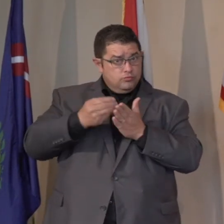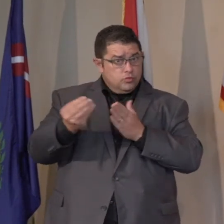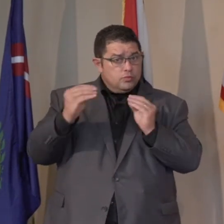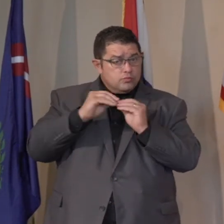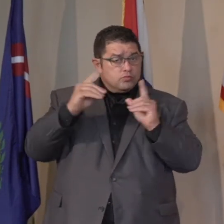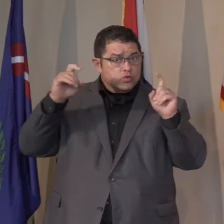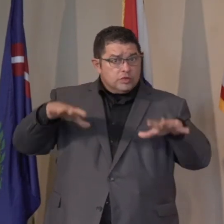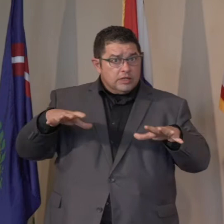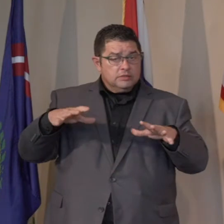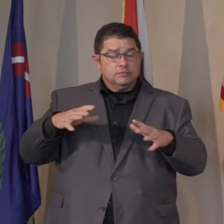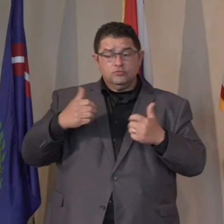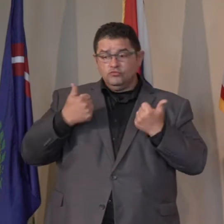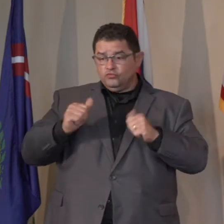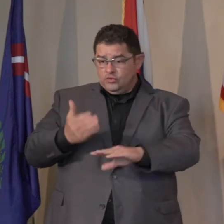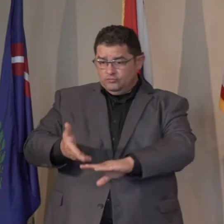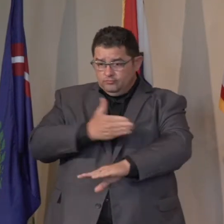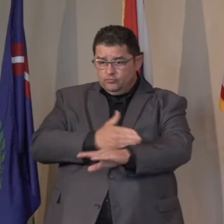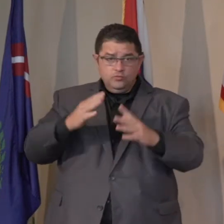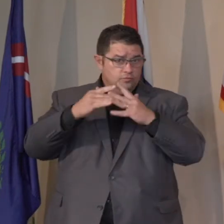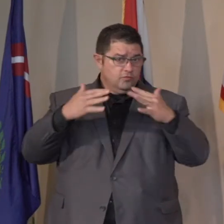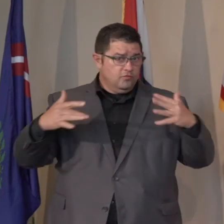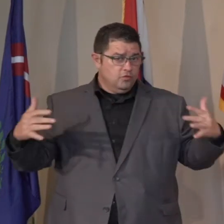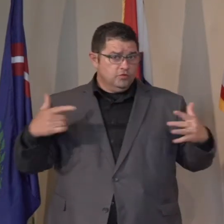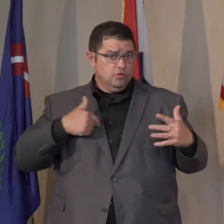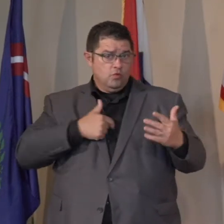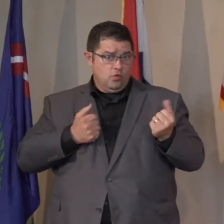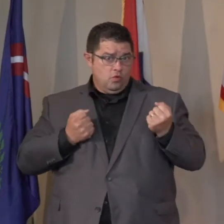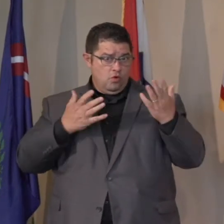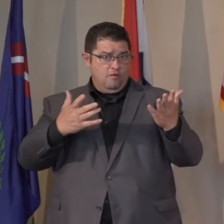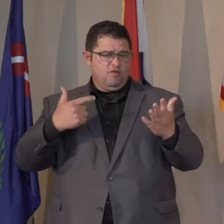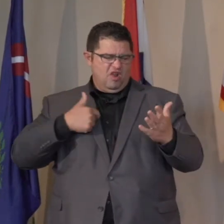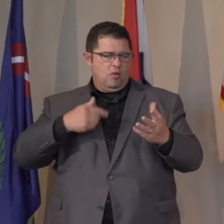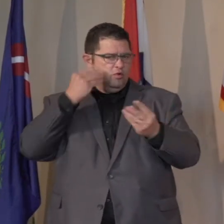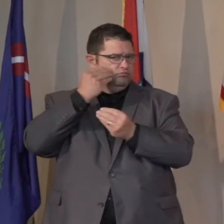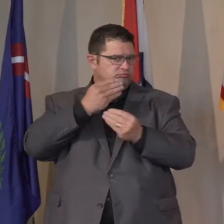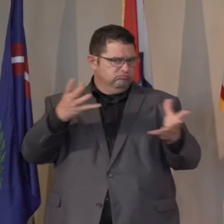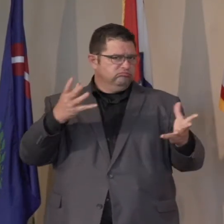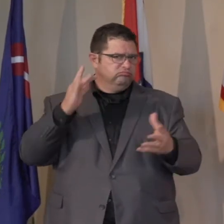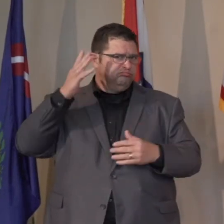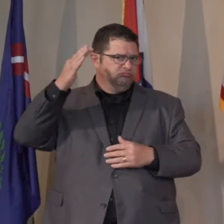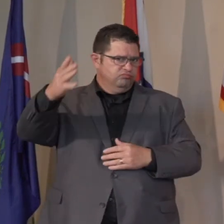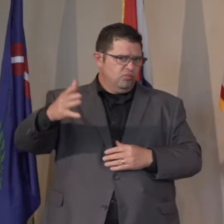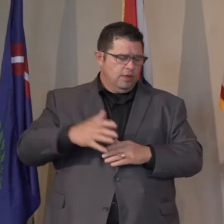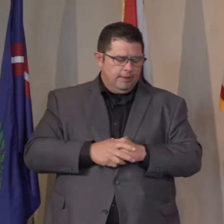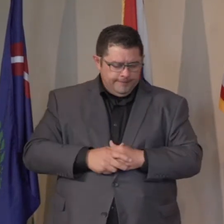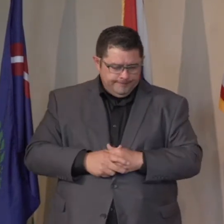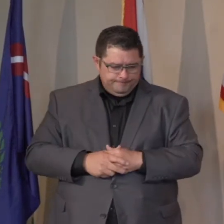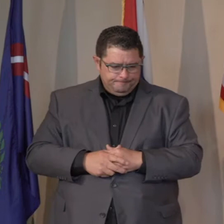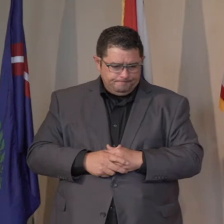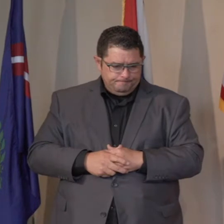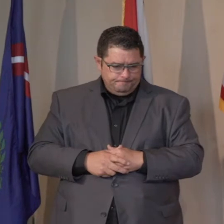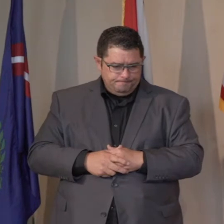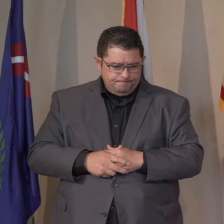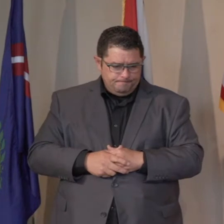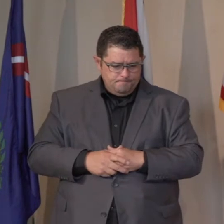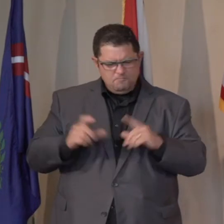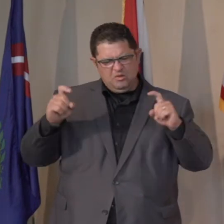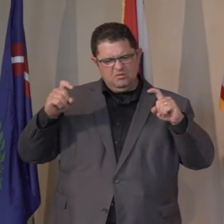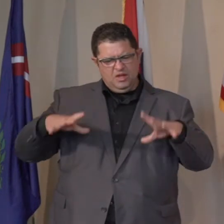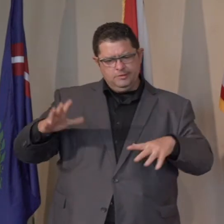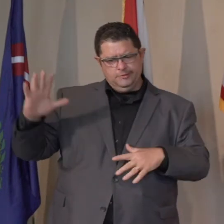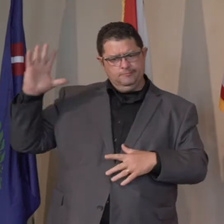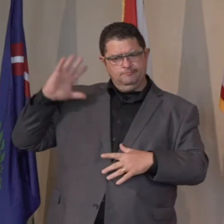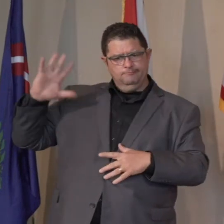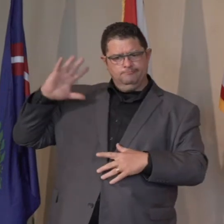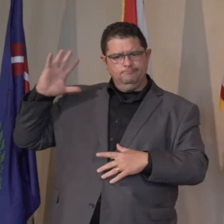and improve the diversity of the tests that we offer, and I'll certainly keep you updated on that as well. When testing first began in